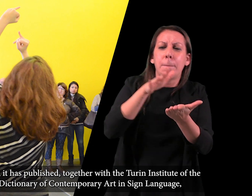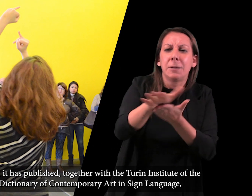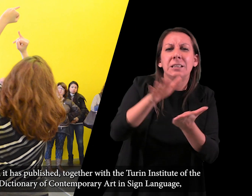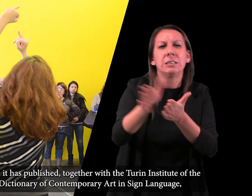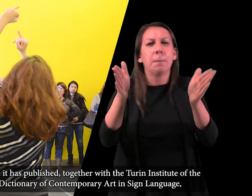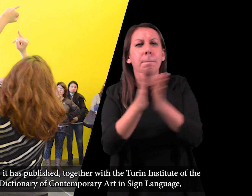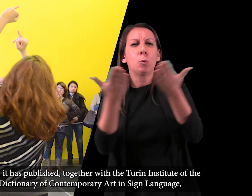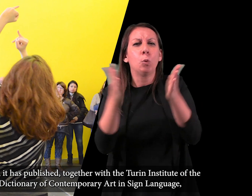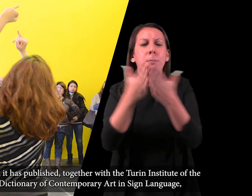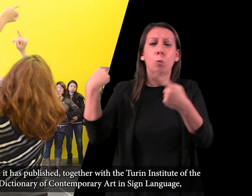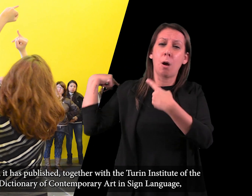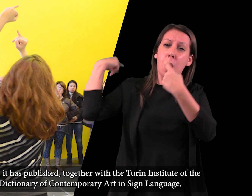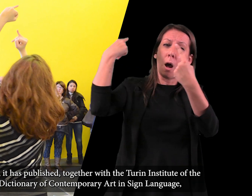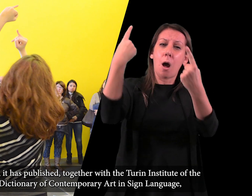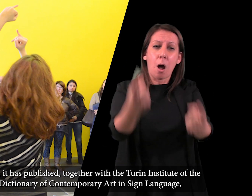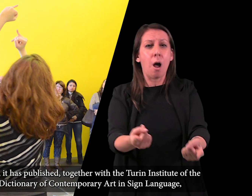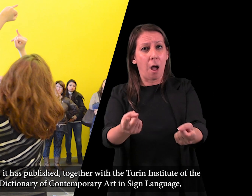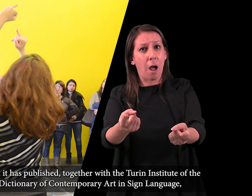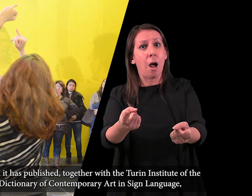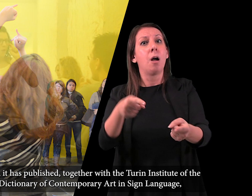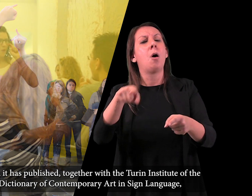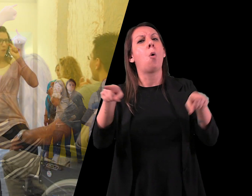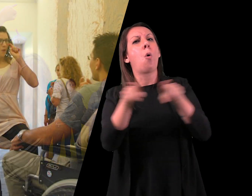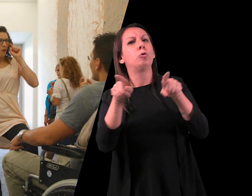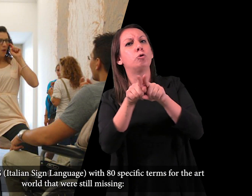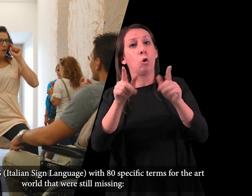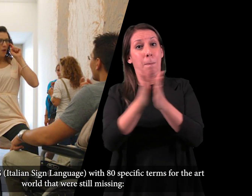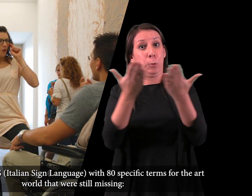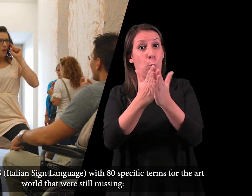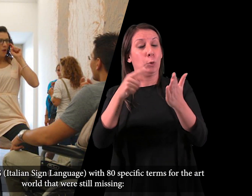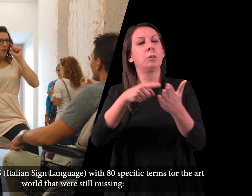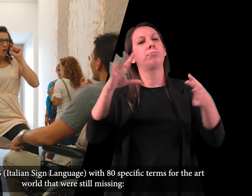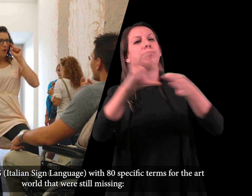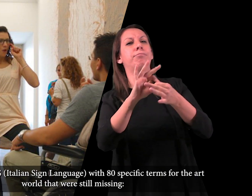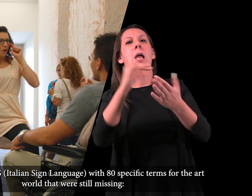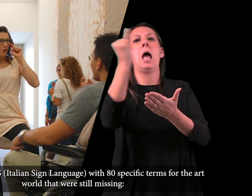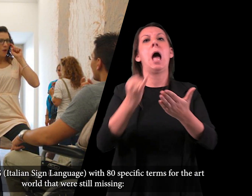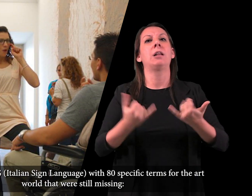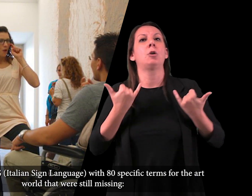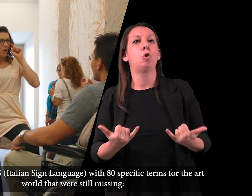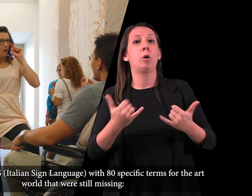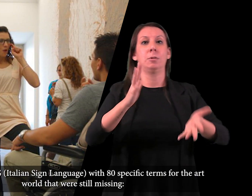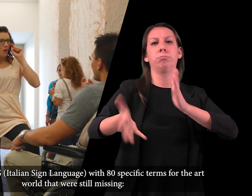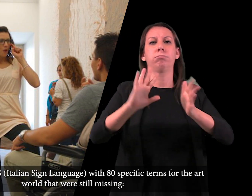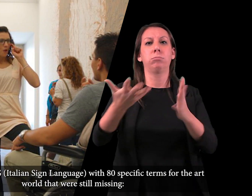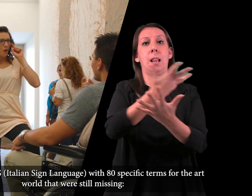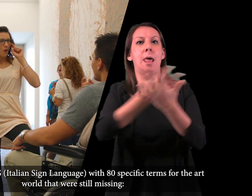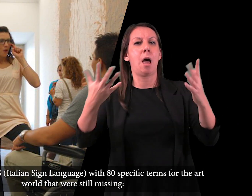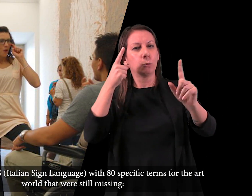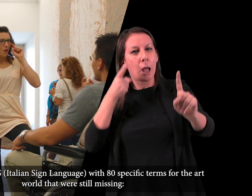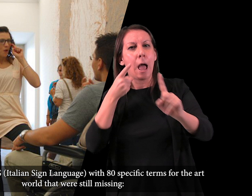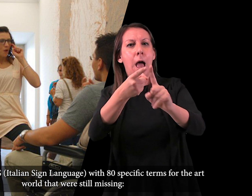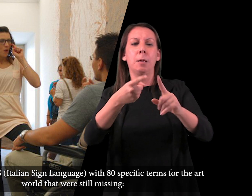Dictionary of Contemporary Art in Sign Language, to enrich the LIS,